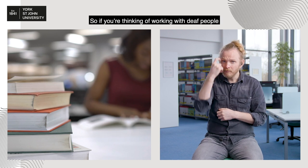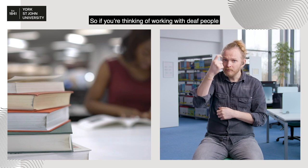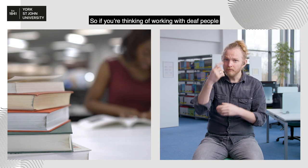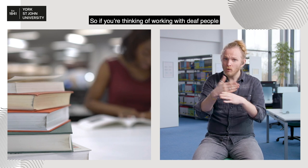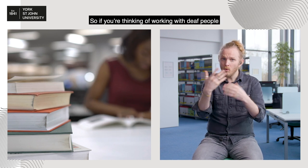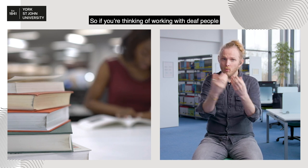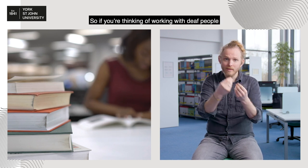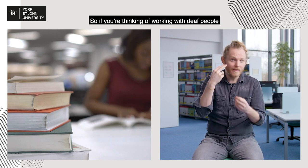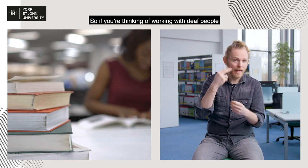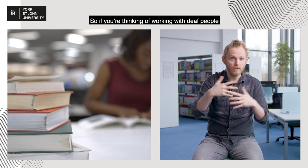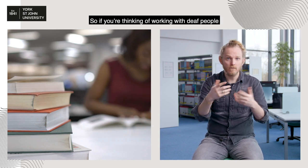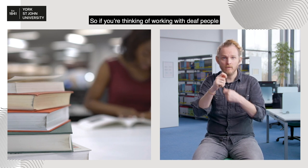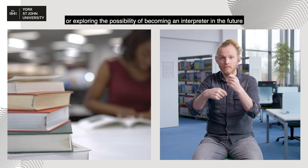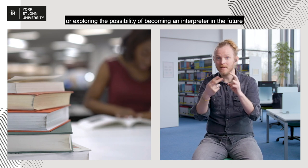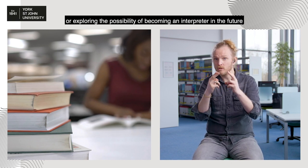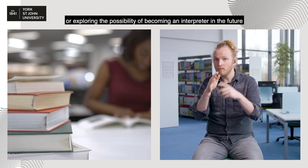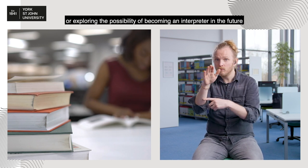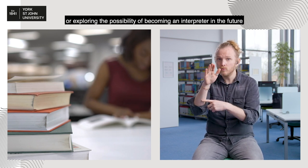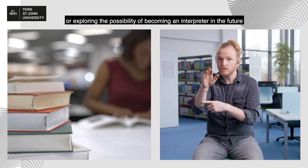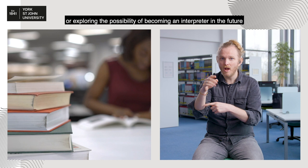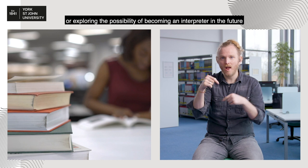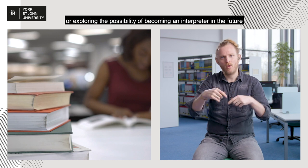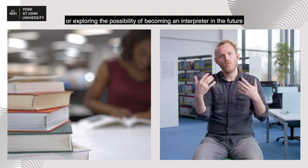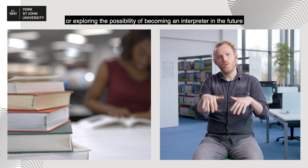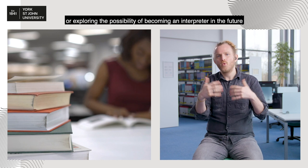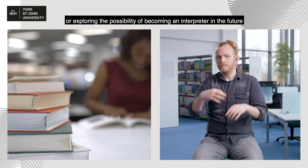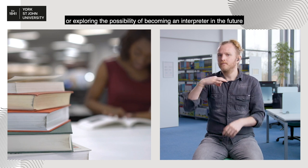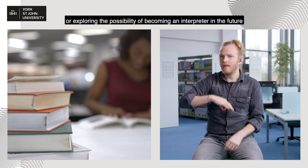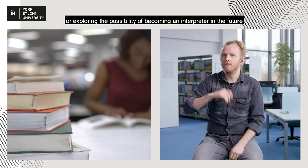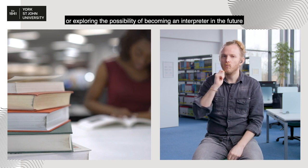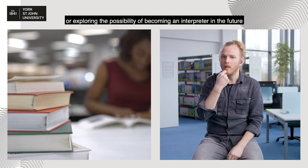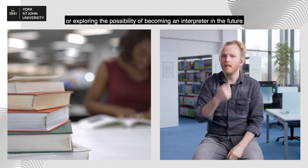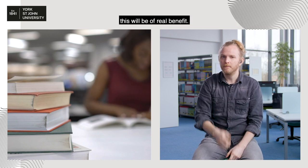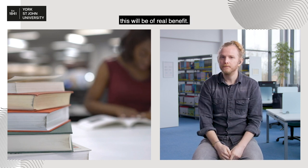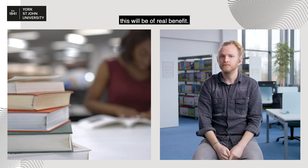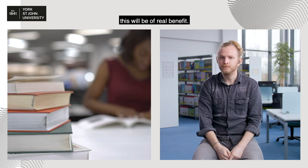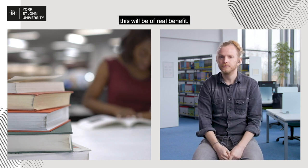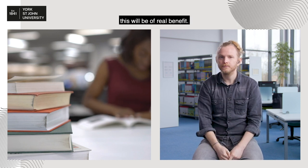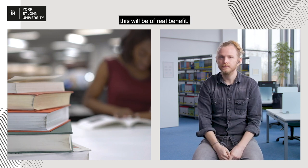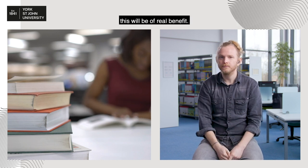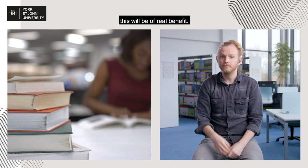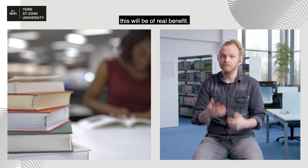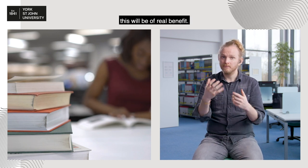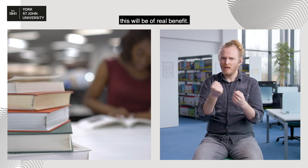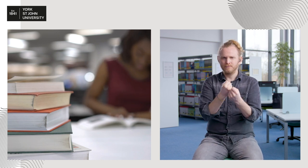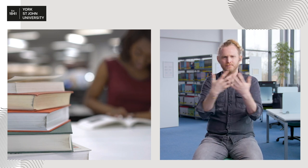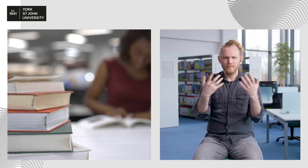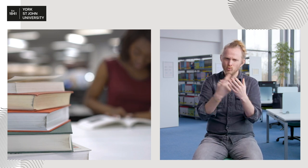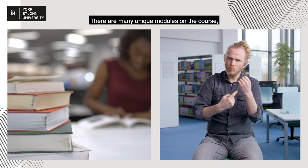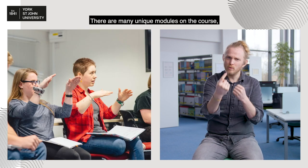So if you're thinking of working with Deaf people, or exploring the possibility of becoming an interpreter in the future, this will be of real benefit.